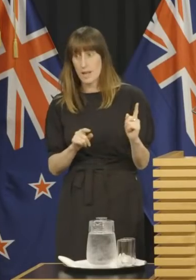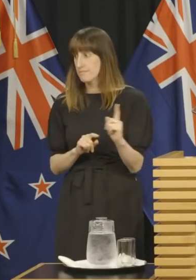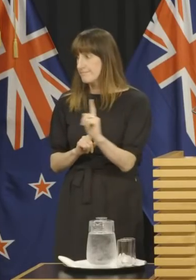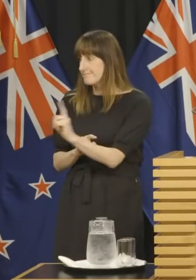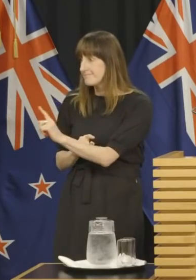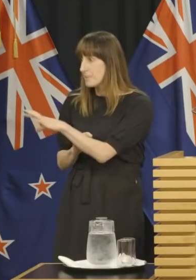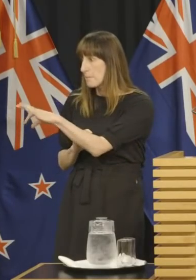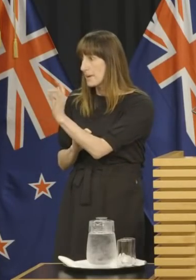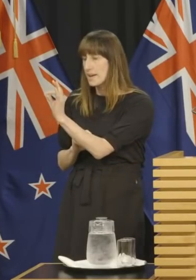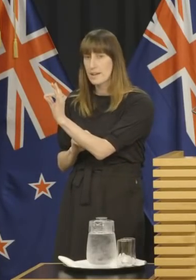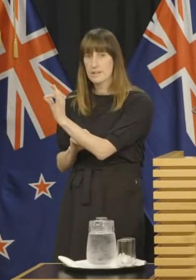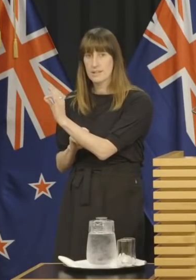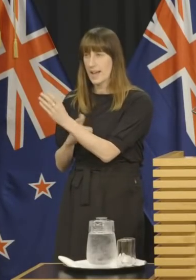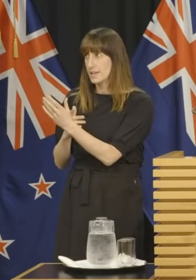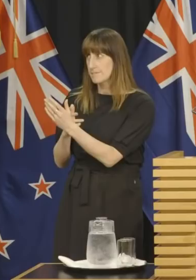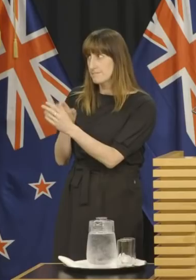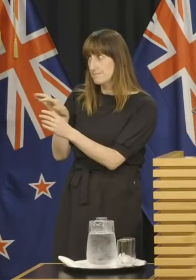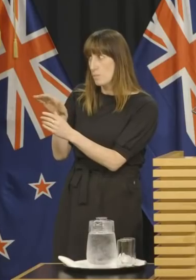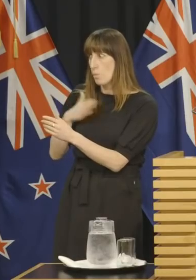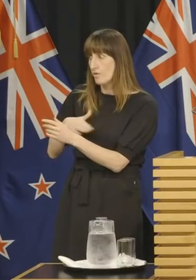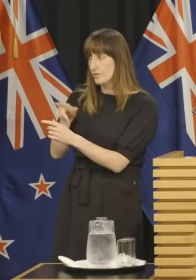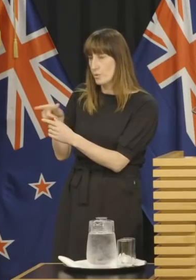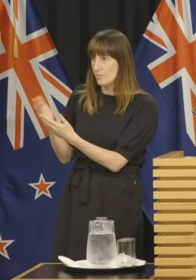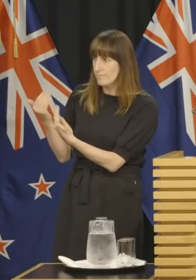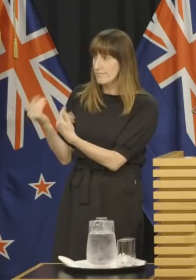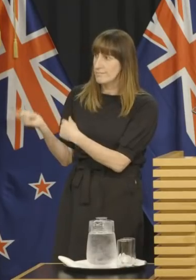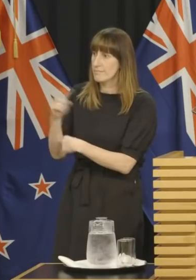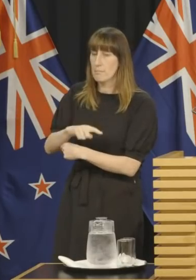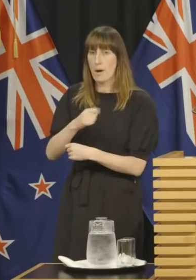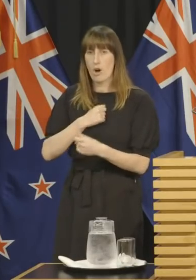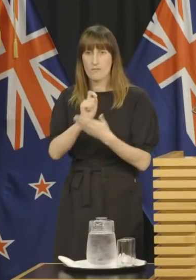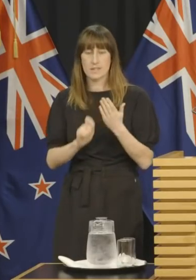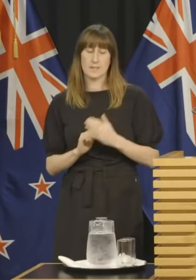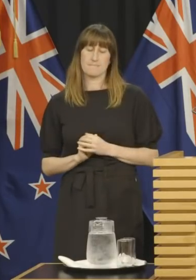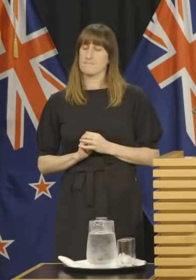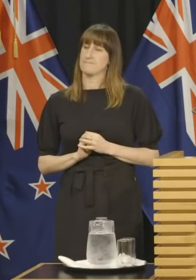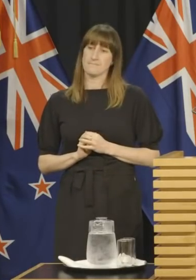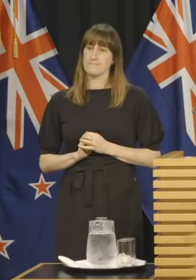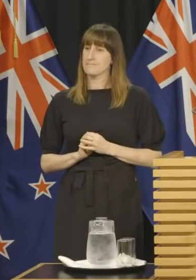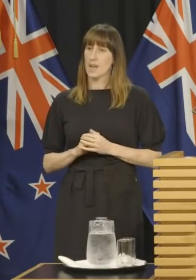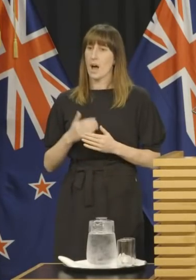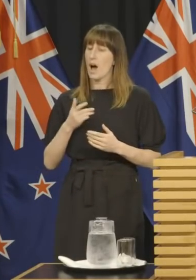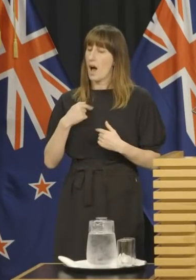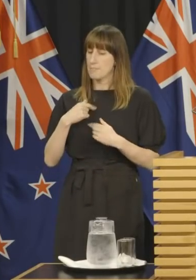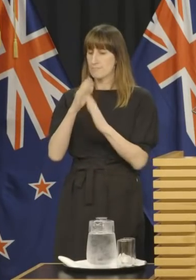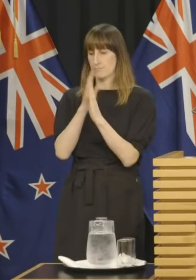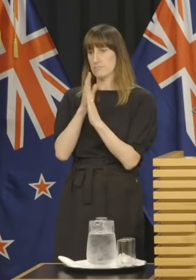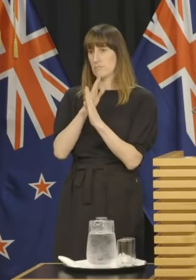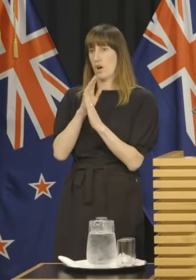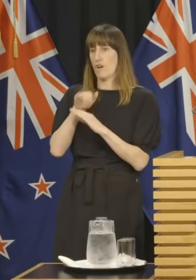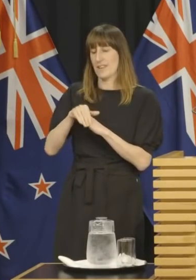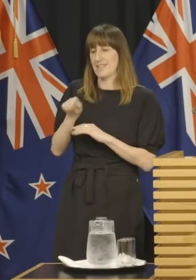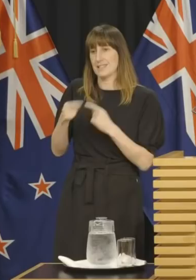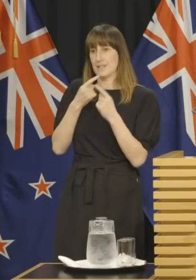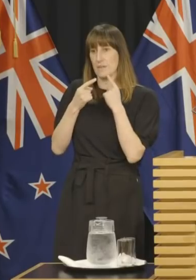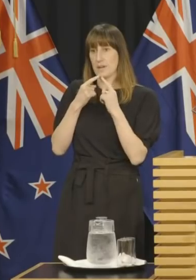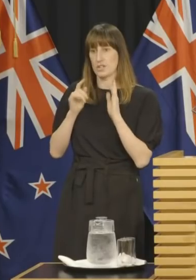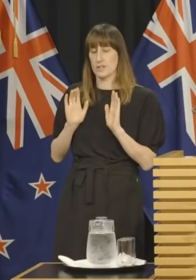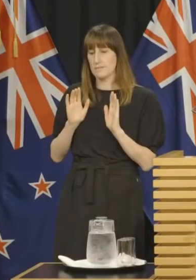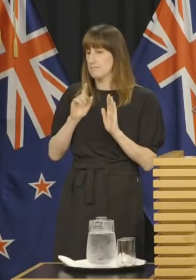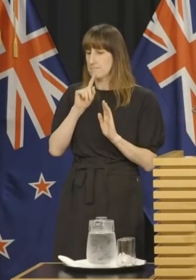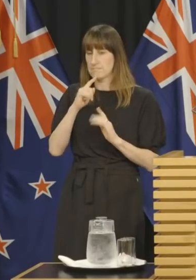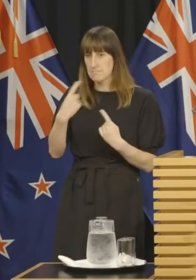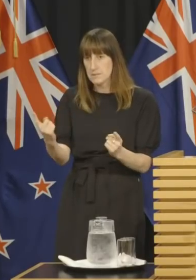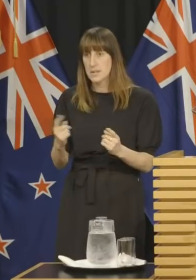office? I want to be cautious here about the information that is provided that may identify, as I've said. This is someone who had worked in his